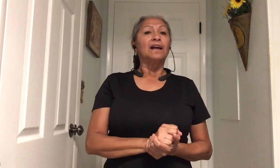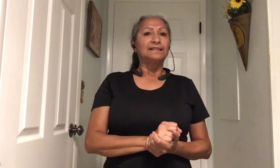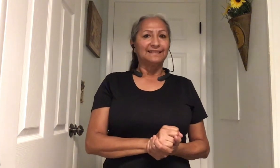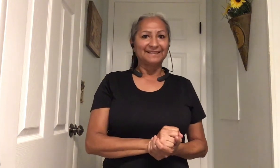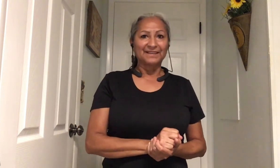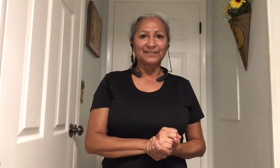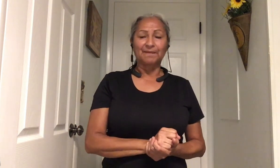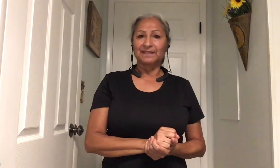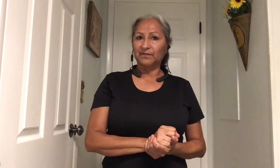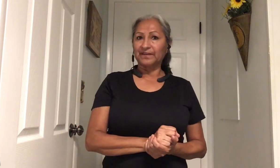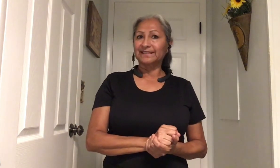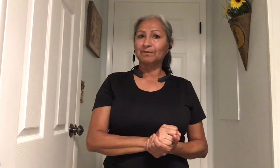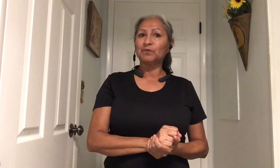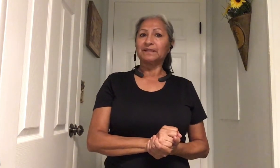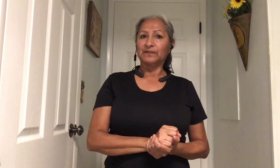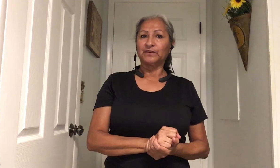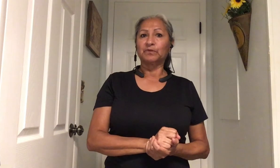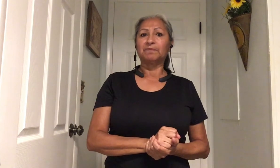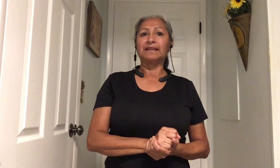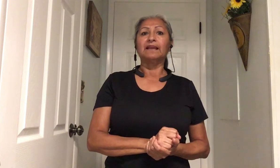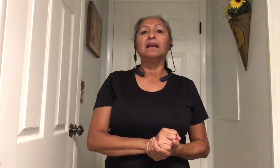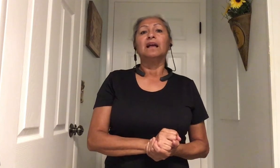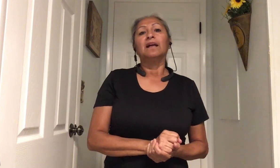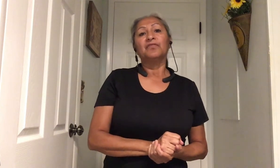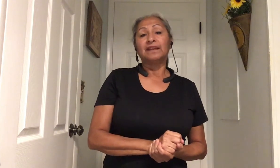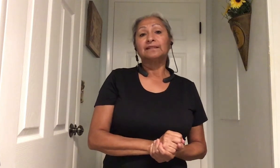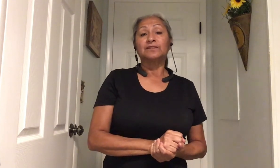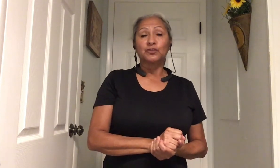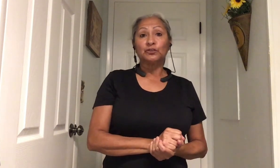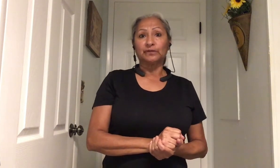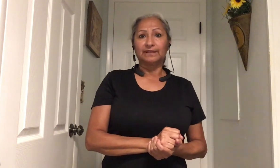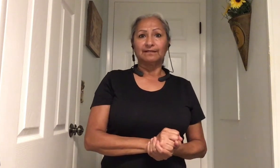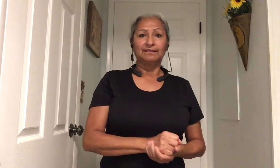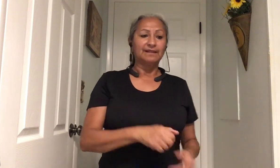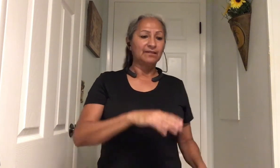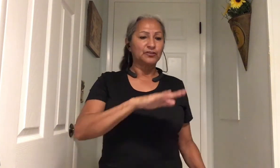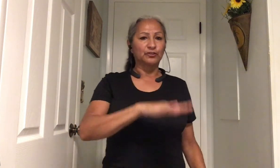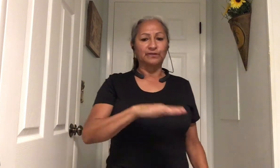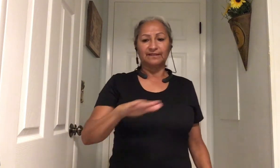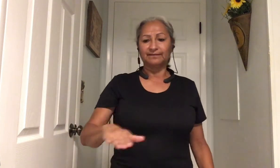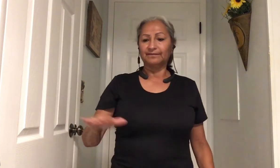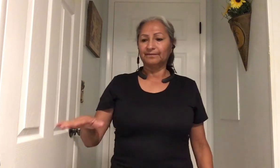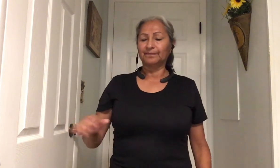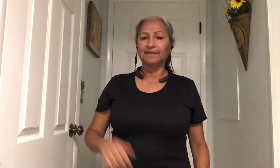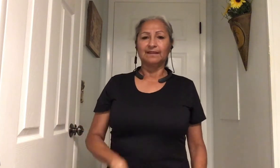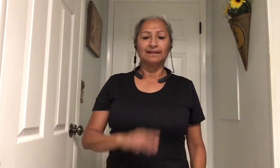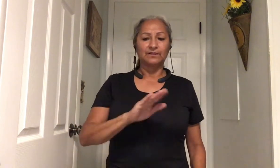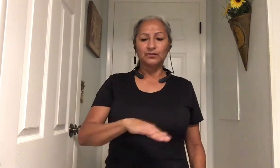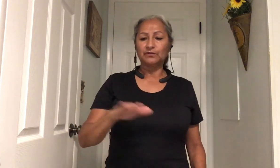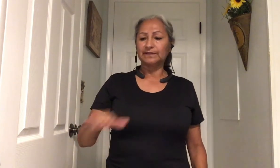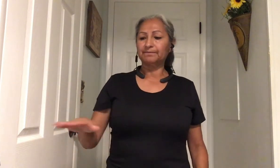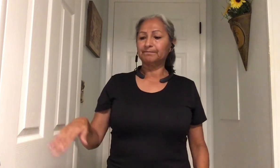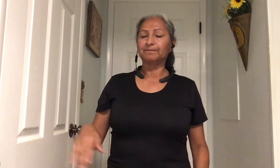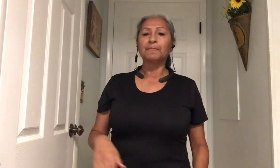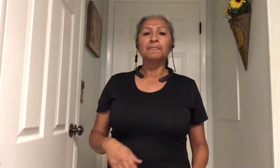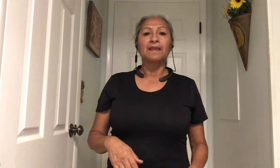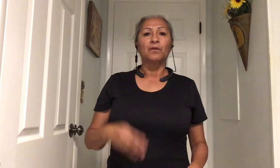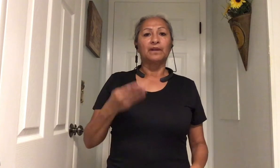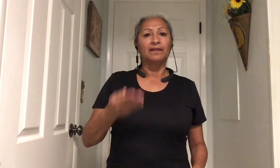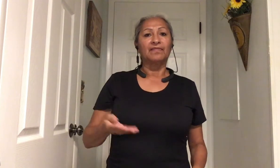Another shape that's very similar but different would be things and children. Here, children, like children, or